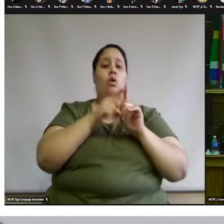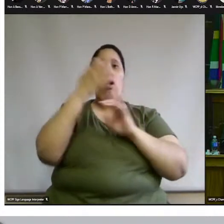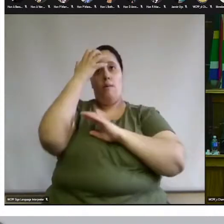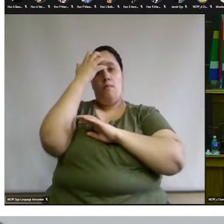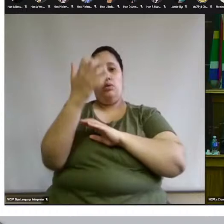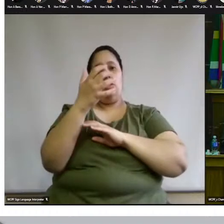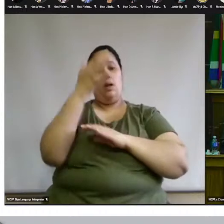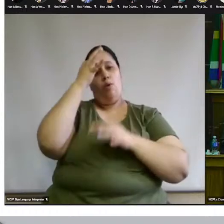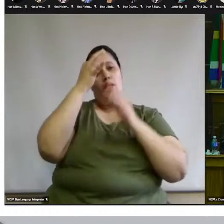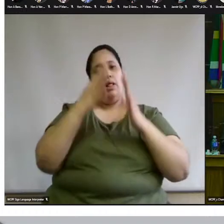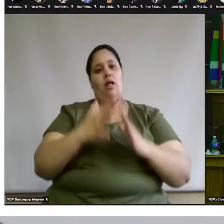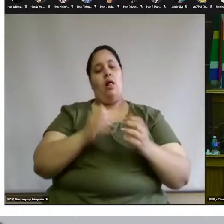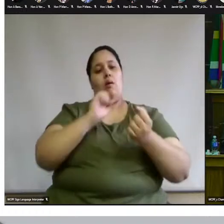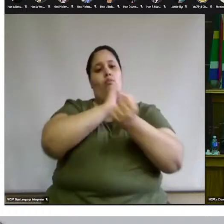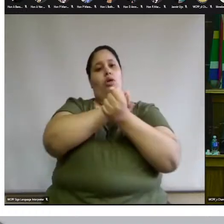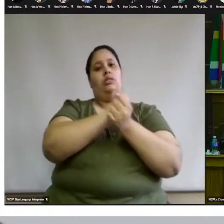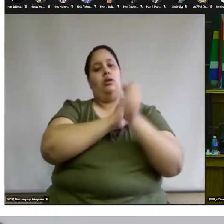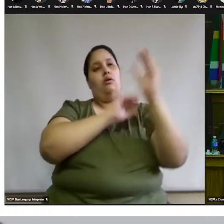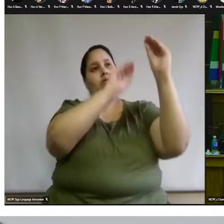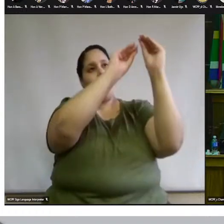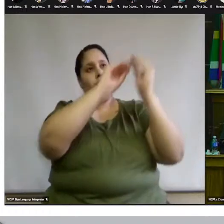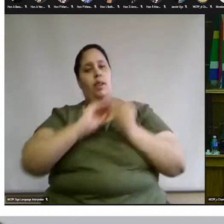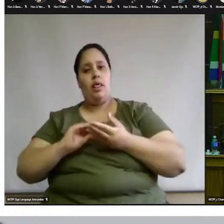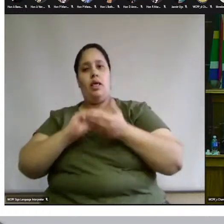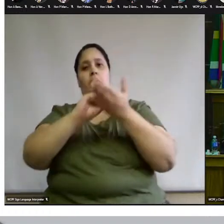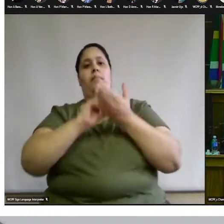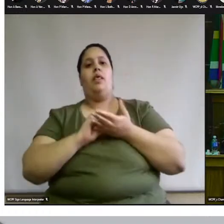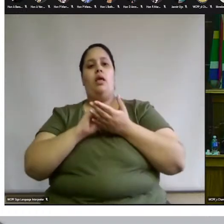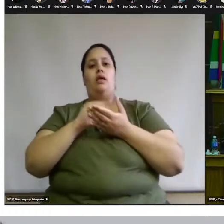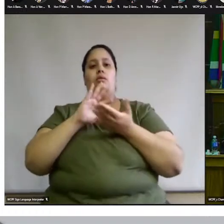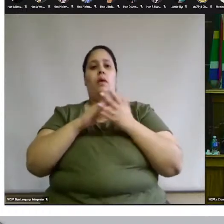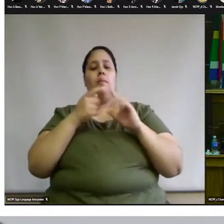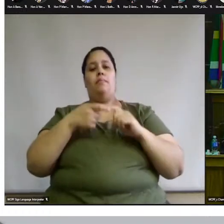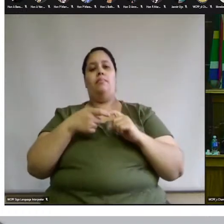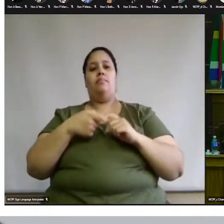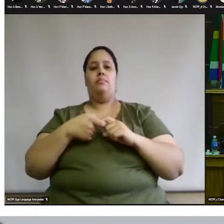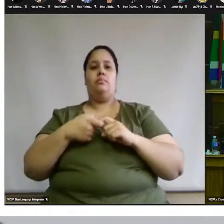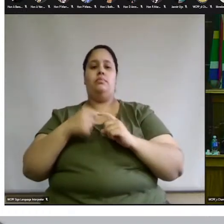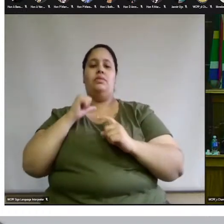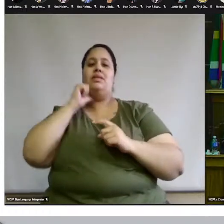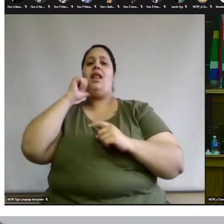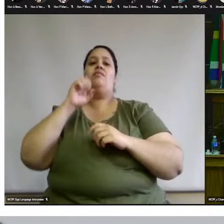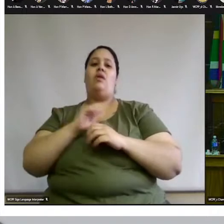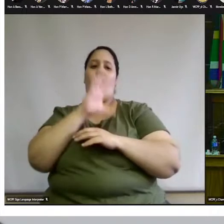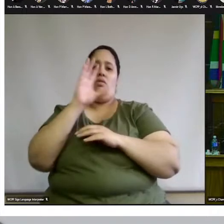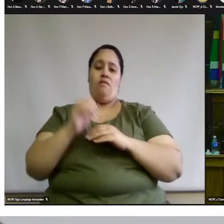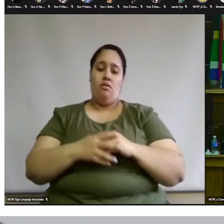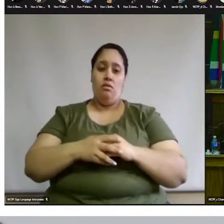political prisoners brought by the colonialists as slaves to South Africa. And of course,